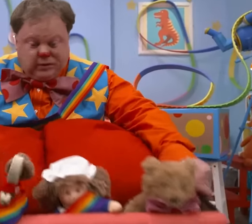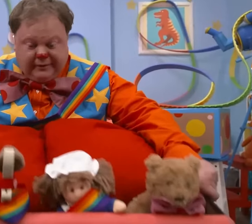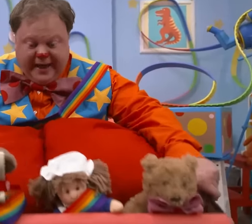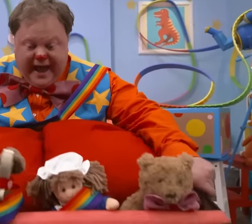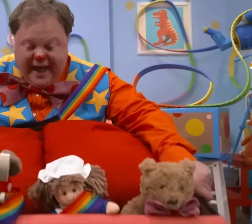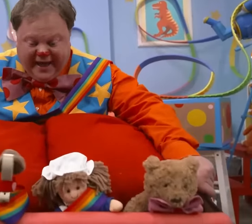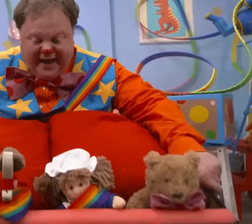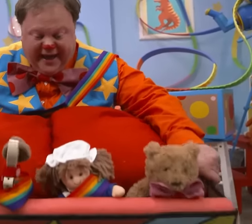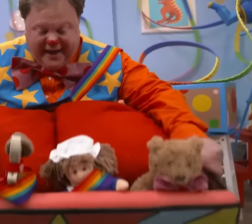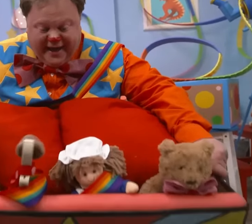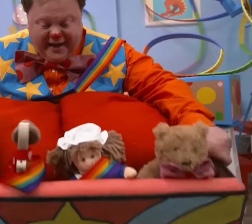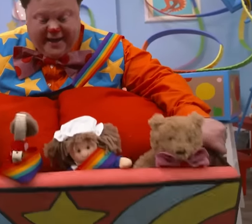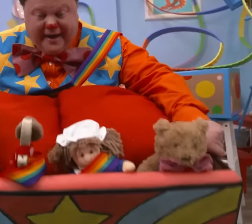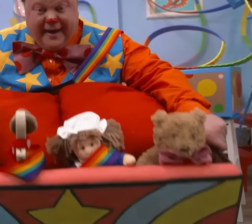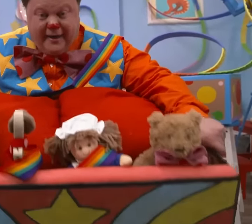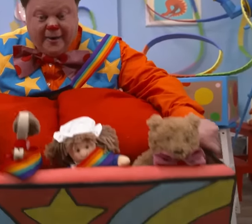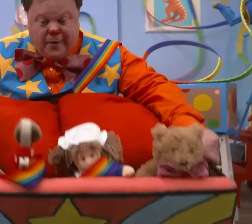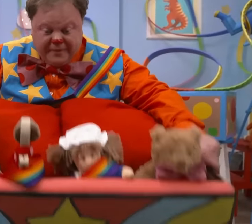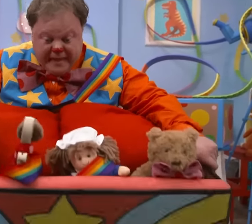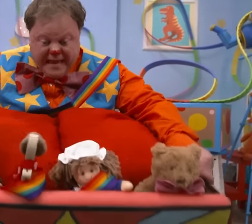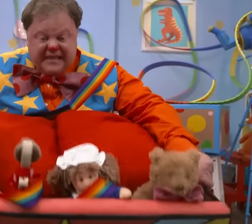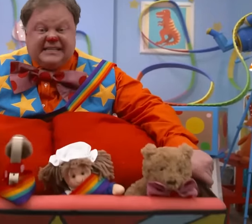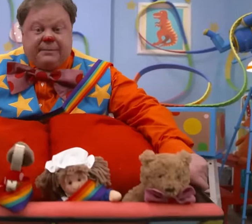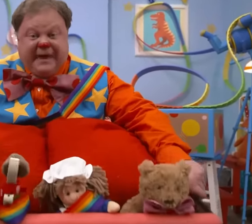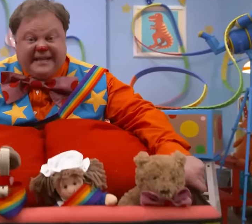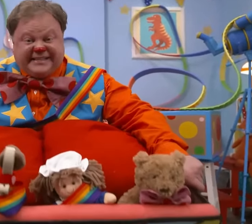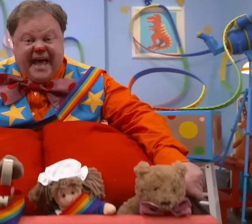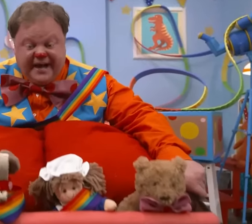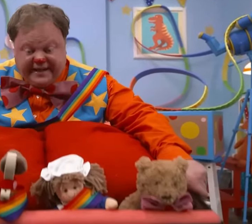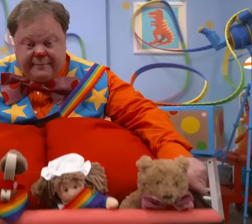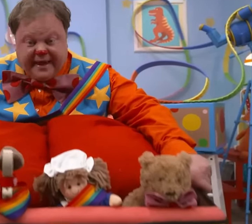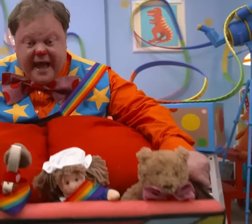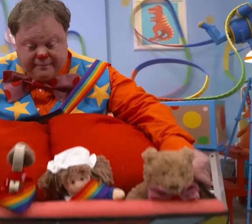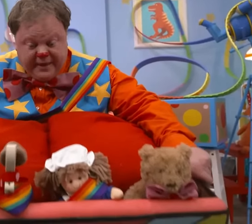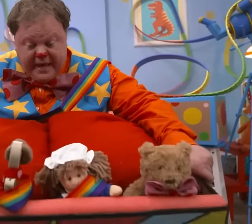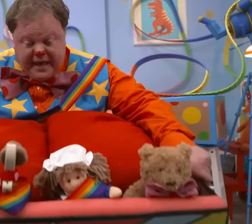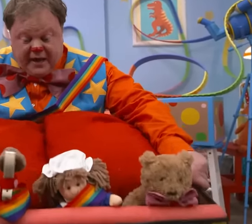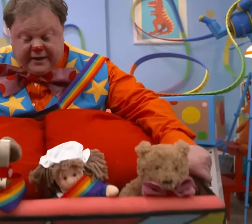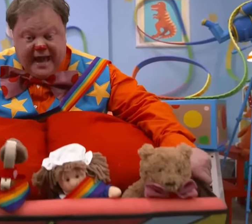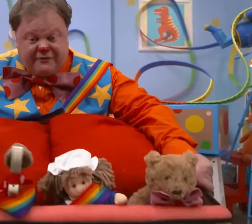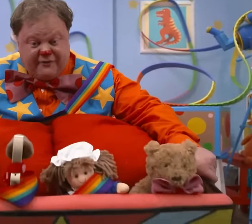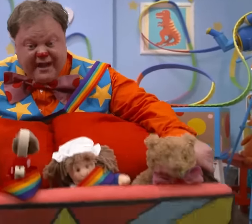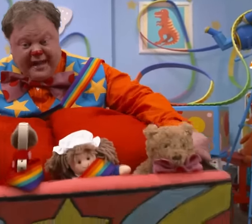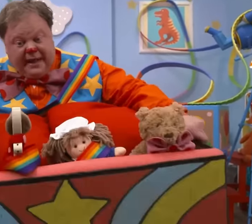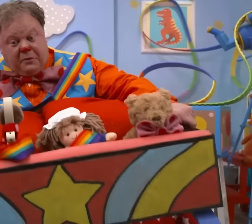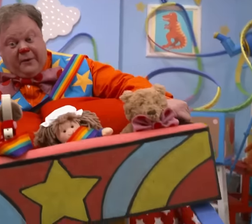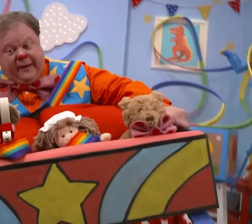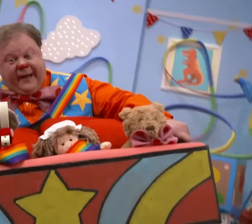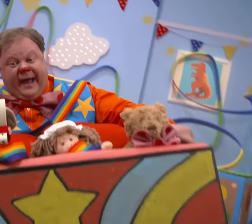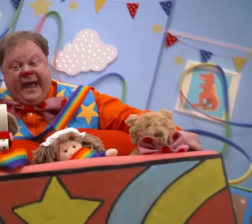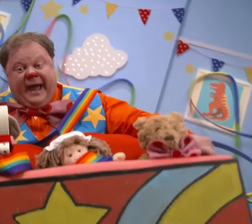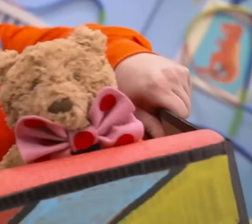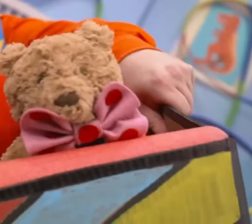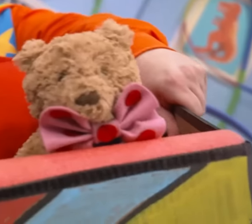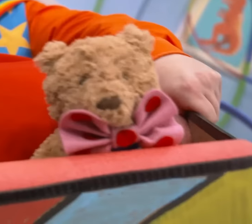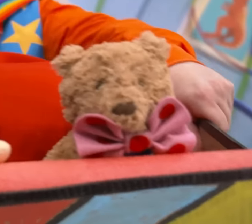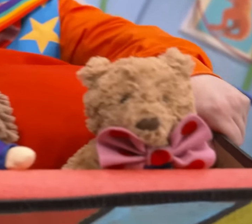Yeah! Oh, there's a big turn coming up. Get ready! Whoa!